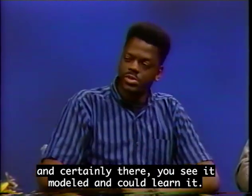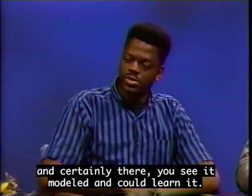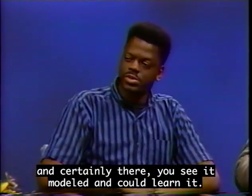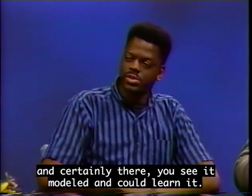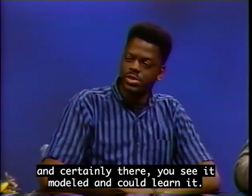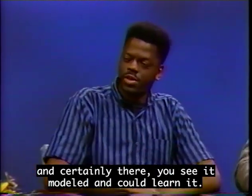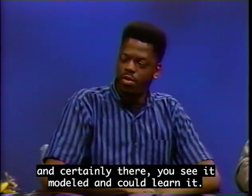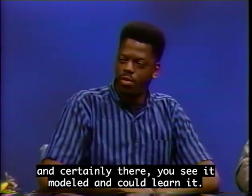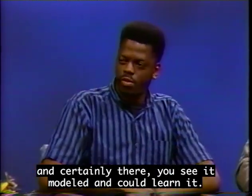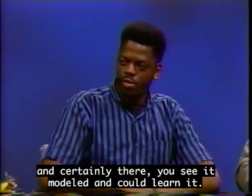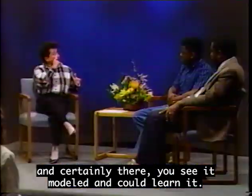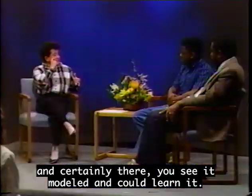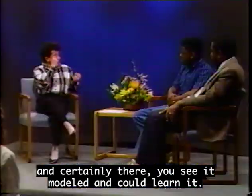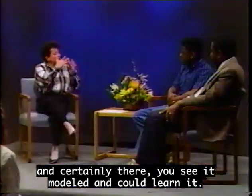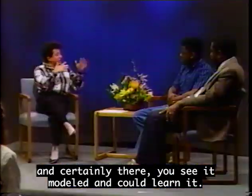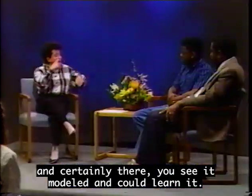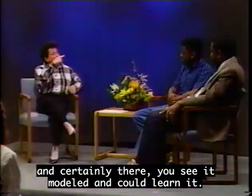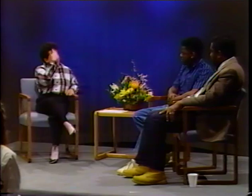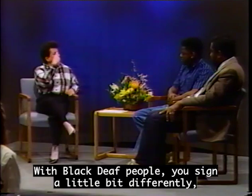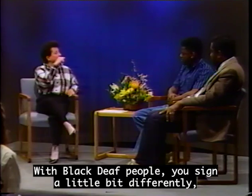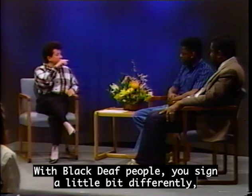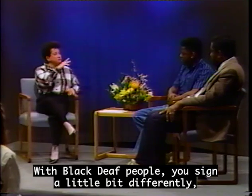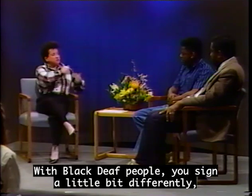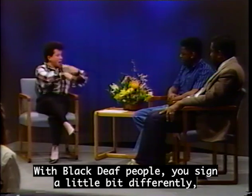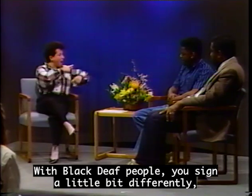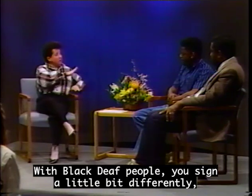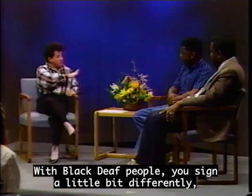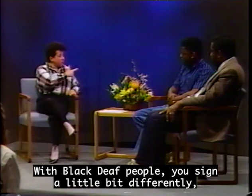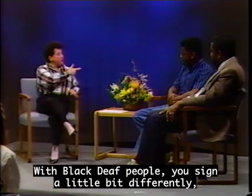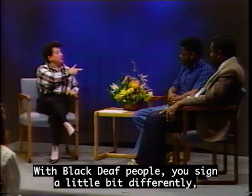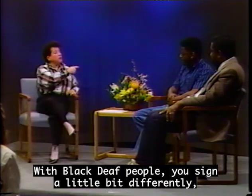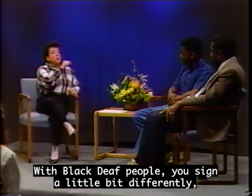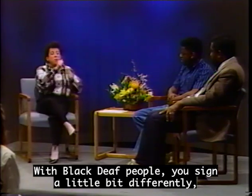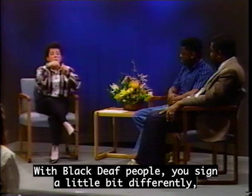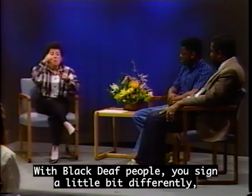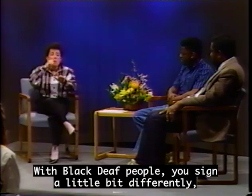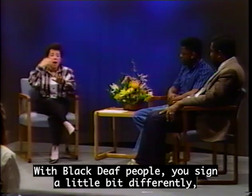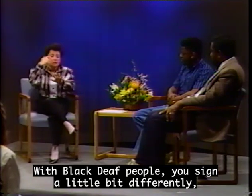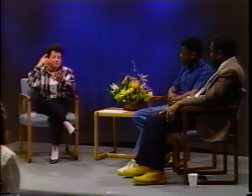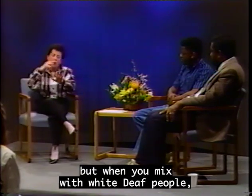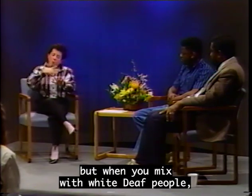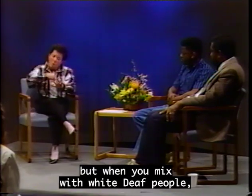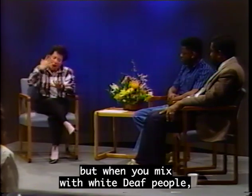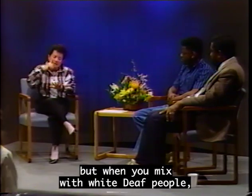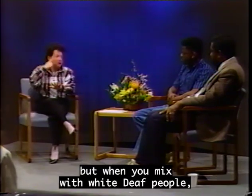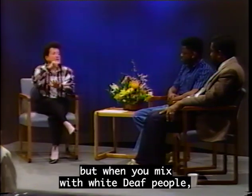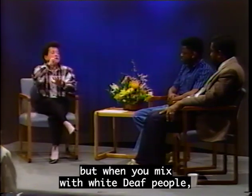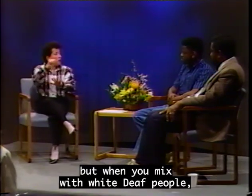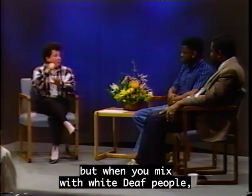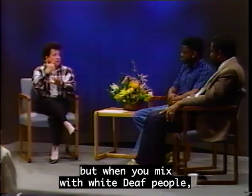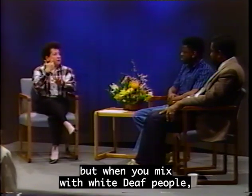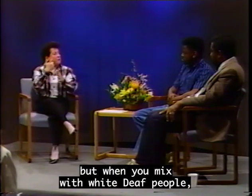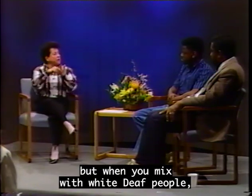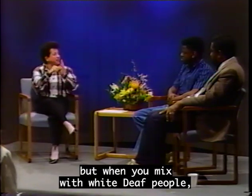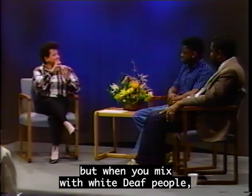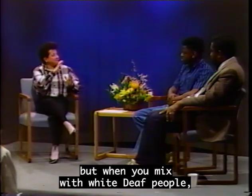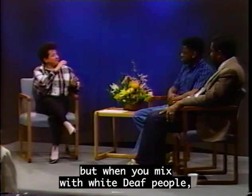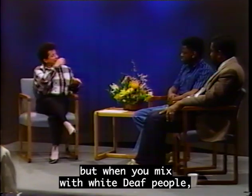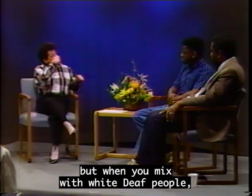see it modeled and could learn it. With black deaf people, you sign a little bit differently, but when you mix with white deaf